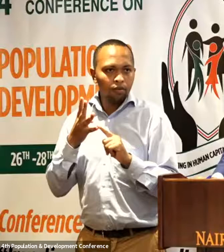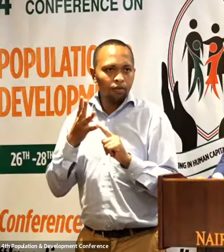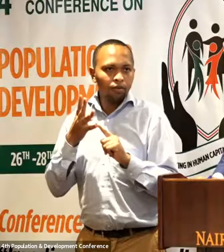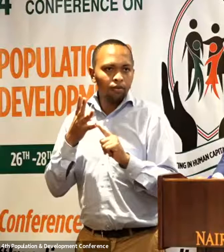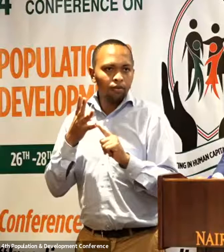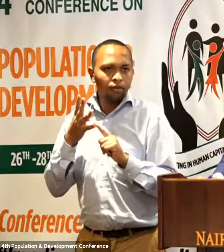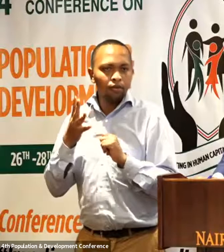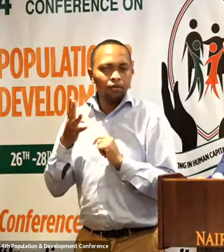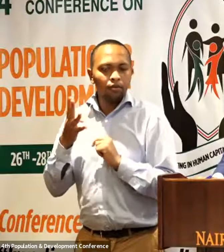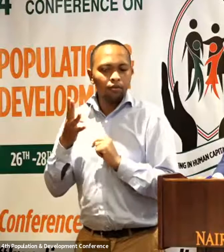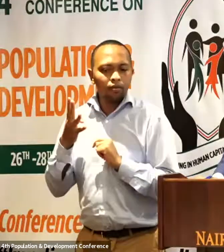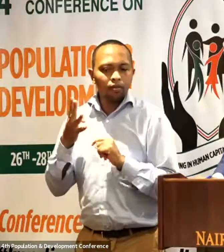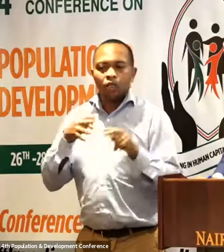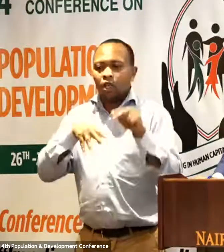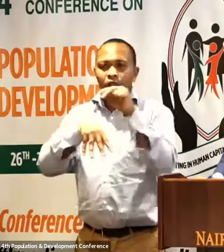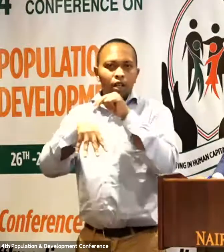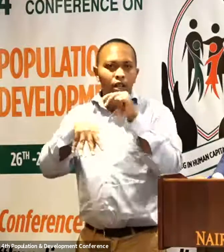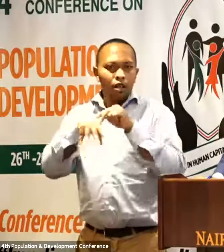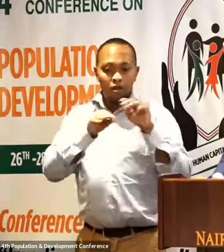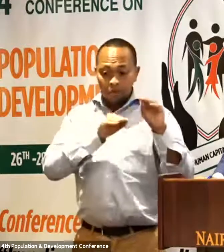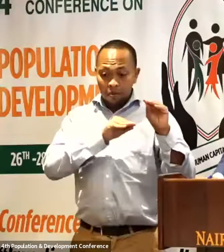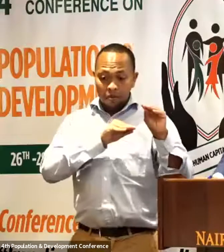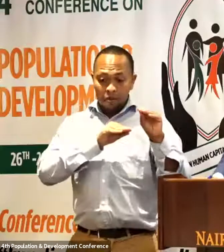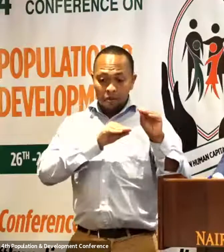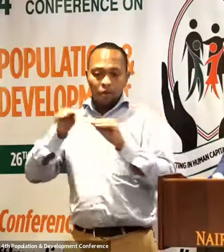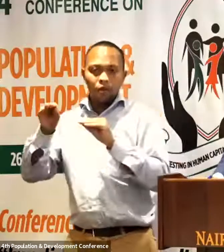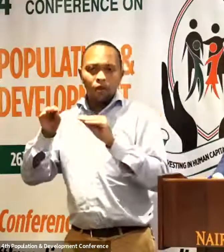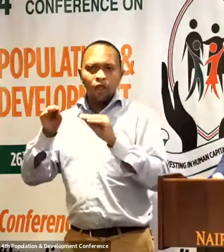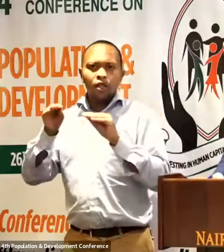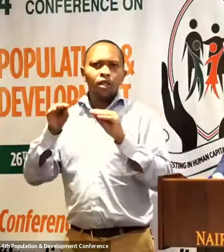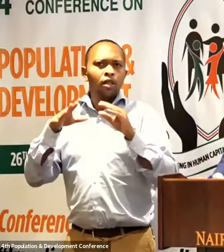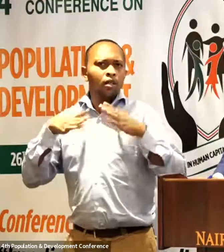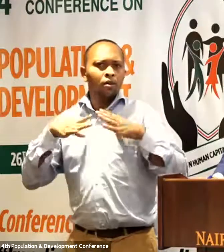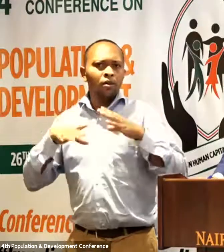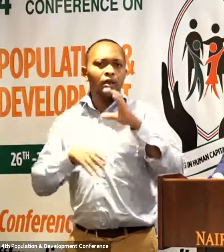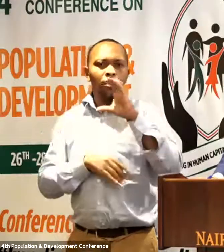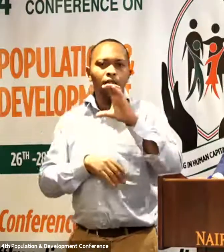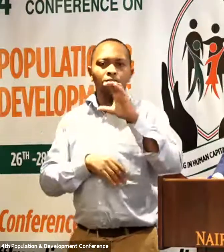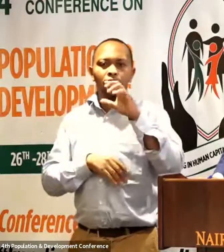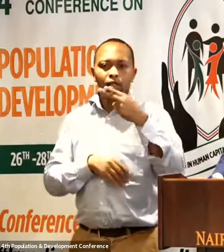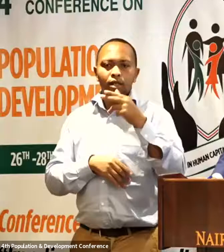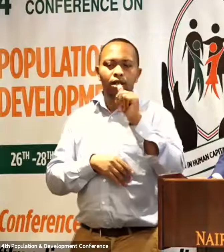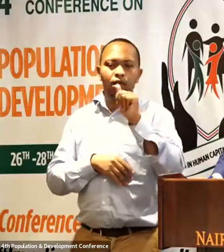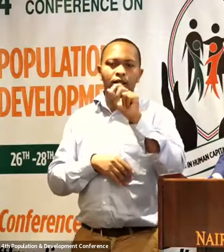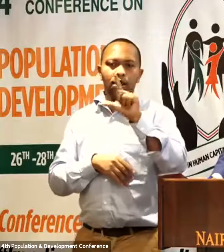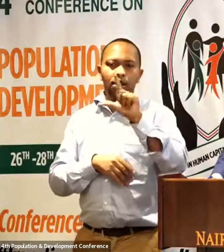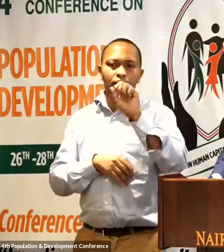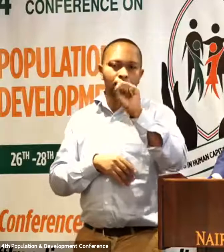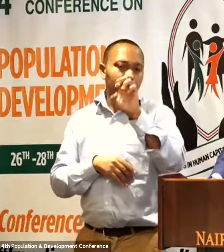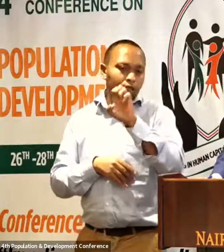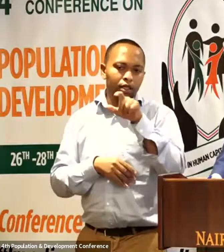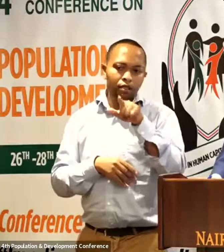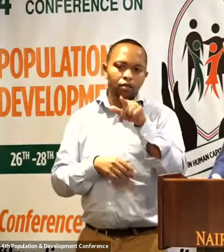number 4.2, international migration, we're going to have the chair as Charles M. Munyao, who is the Deputy Director of Migration